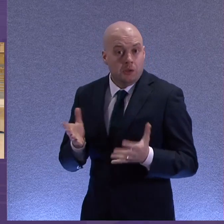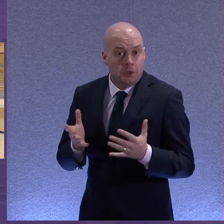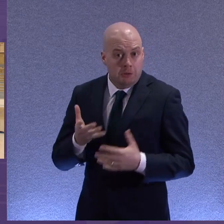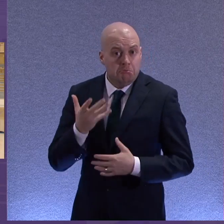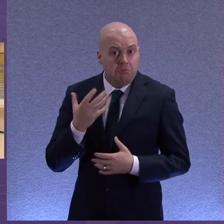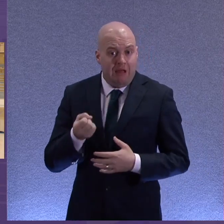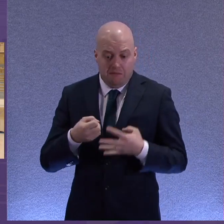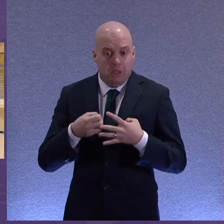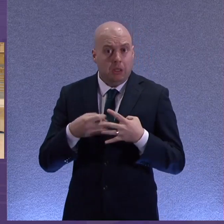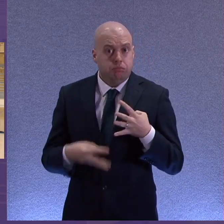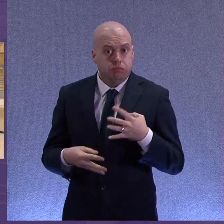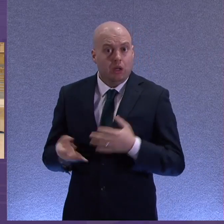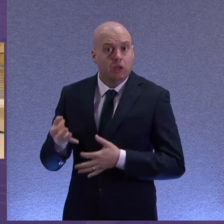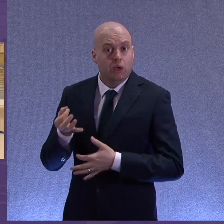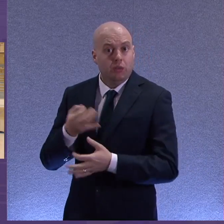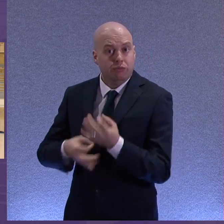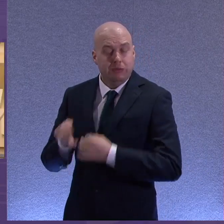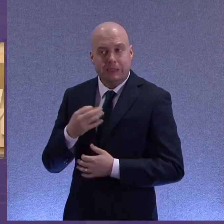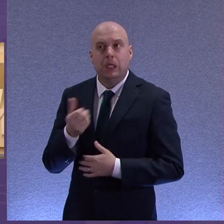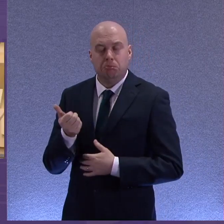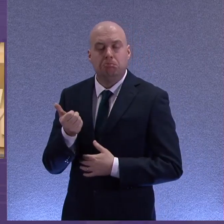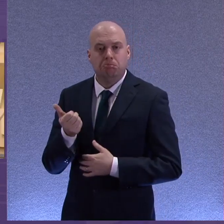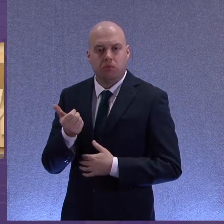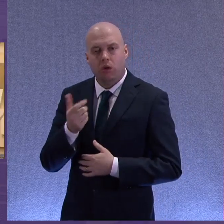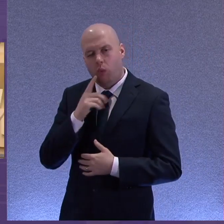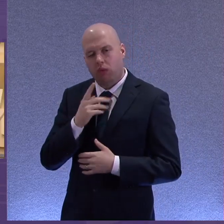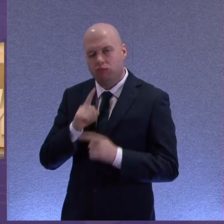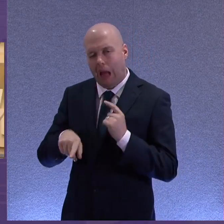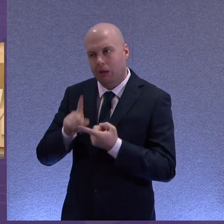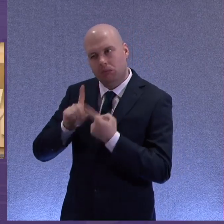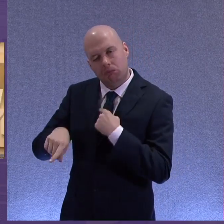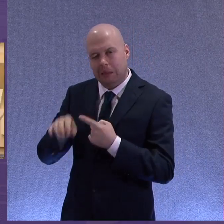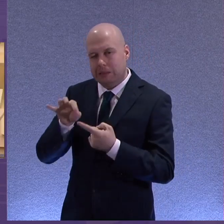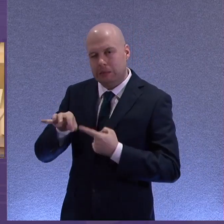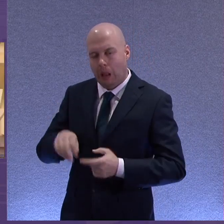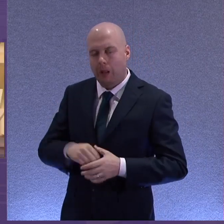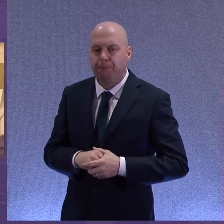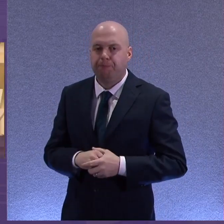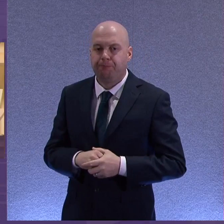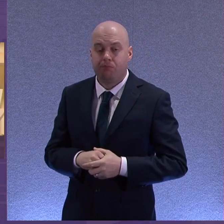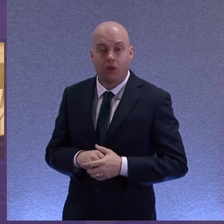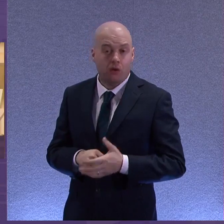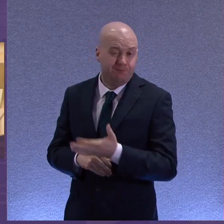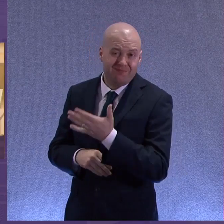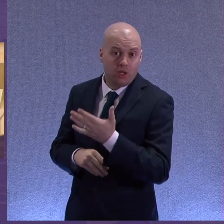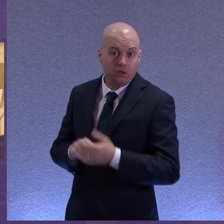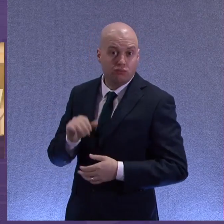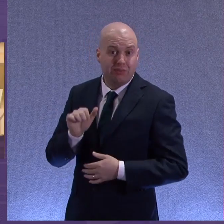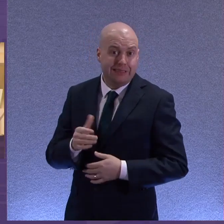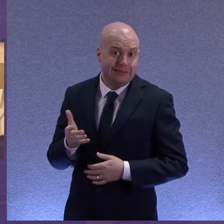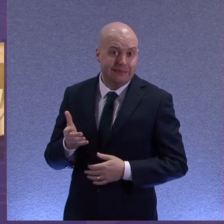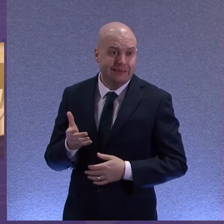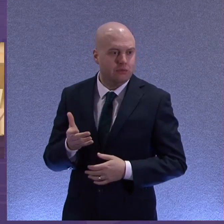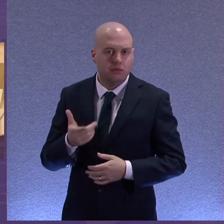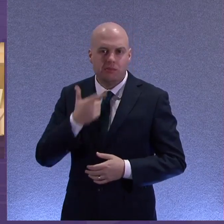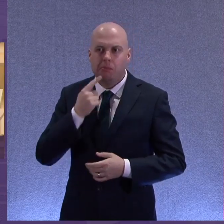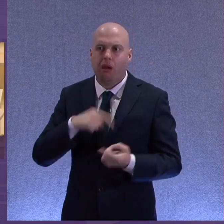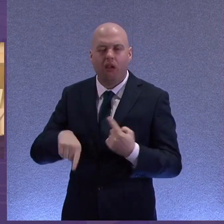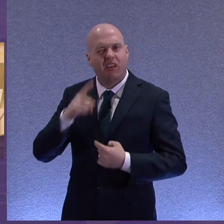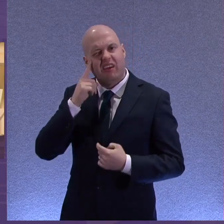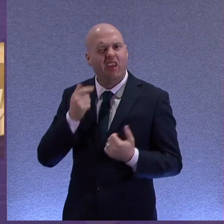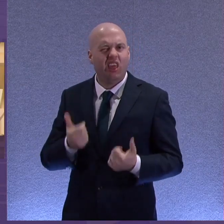any points of detail that are necessary. I think he's right about people taking this seriously. And my impression, and it